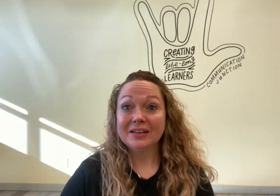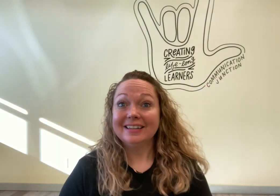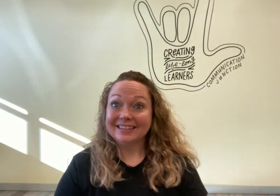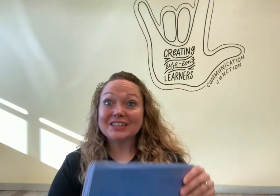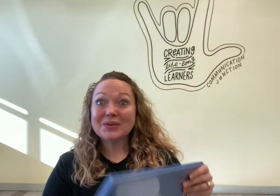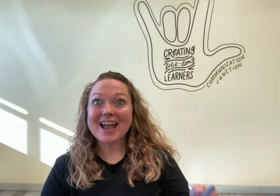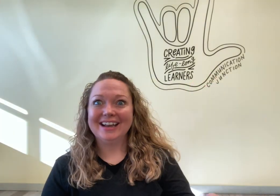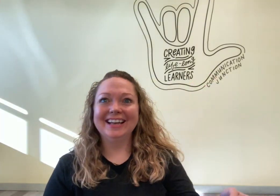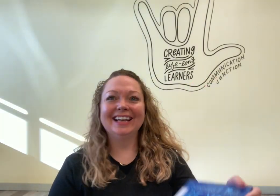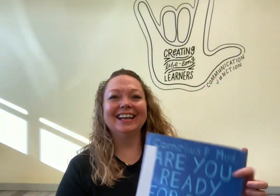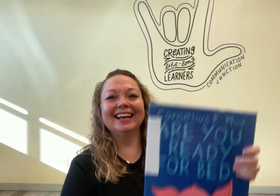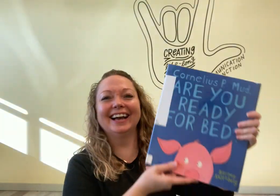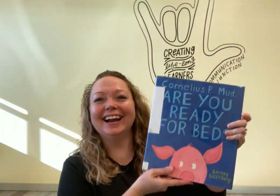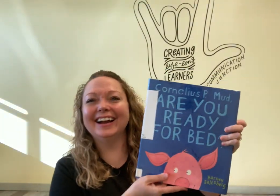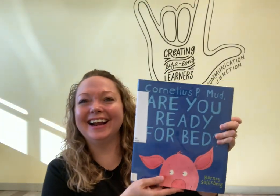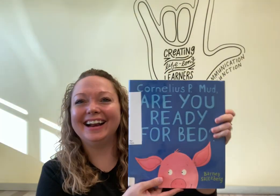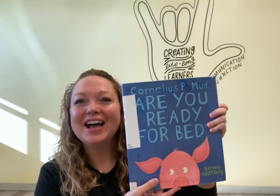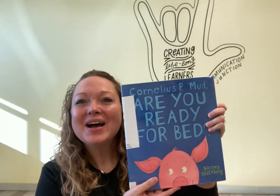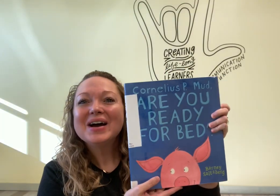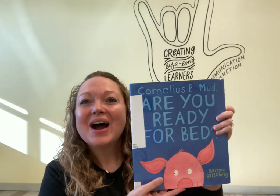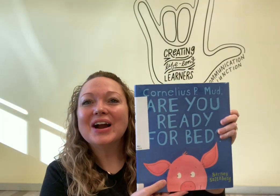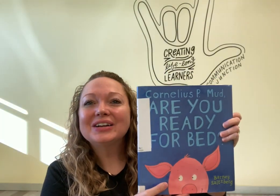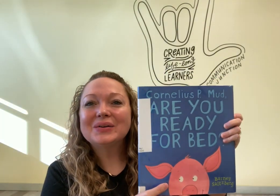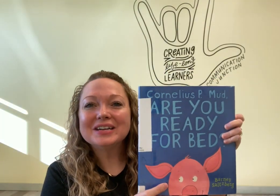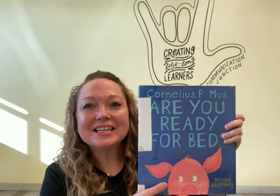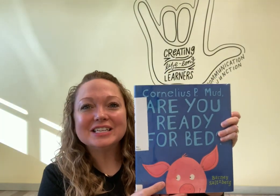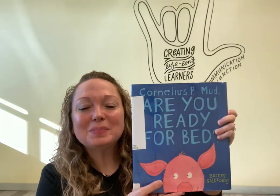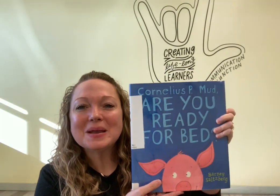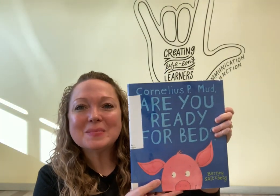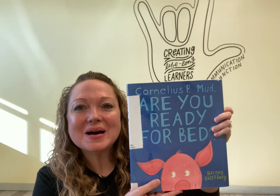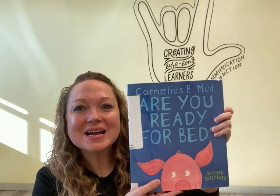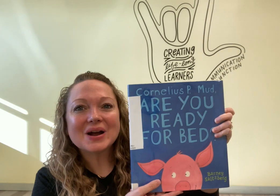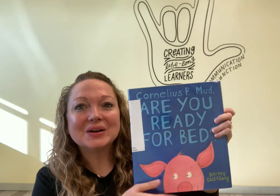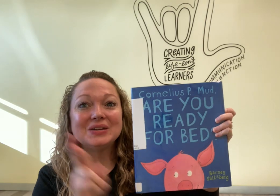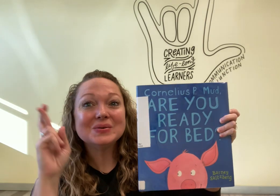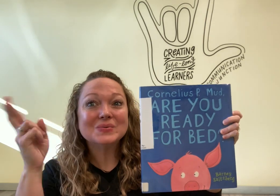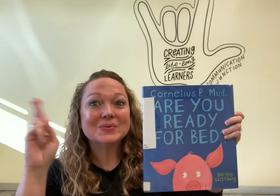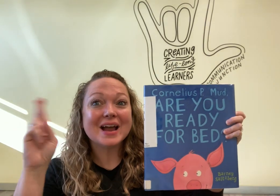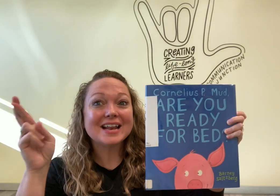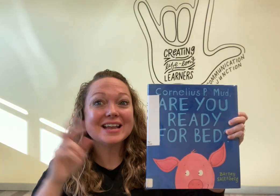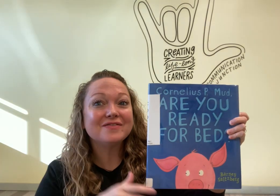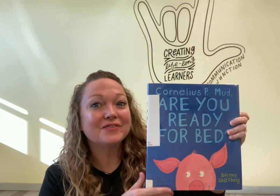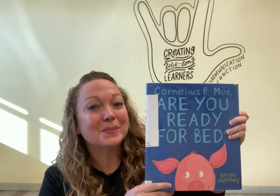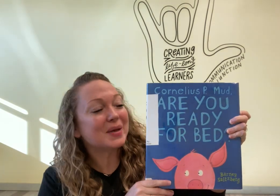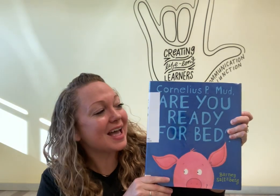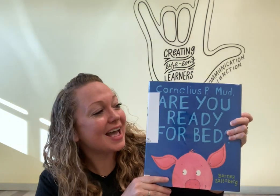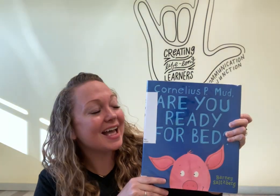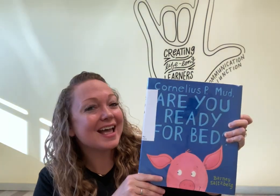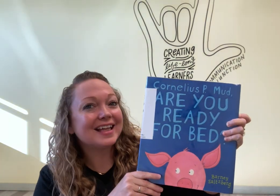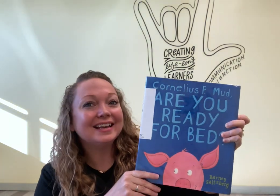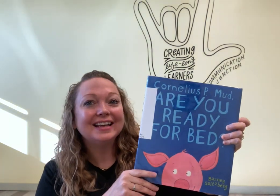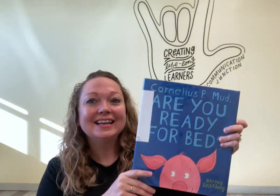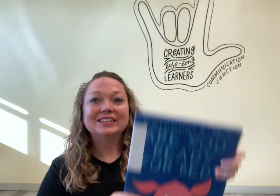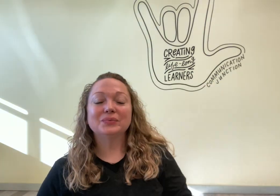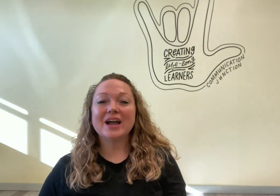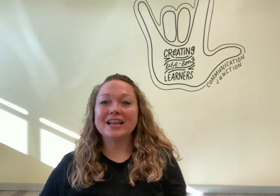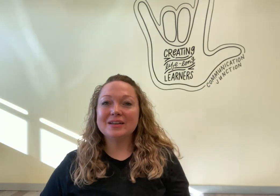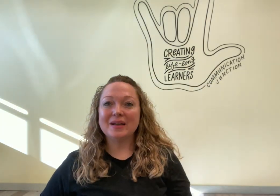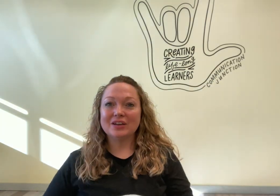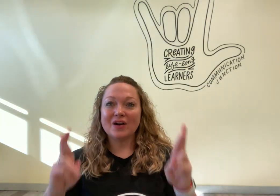that's okay. Right. Our Cornelius P. Mudd, are you ready for bed? So ready, you make your R's